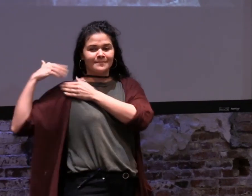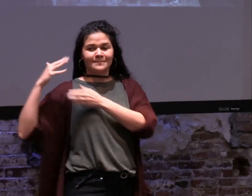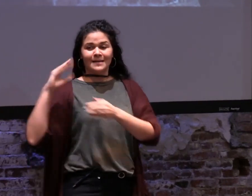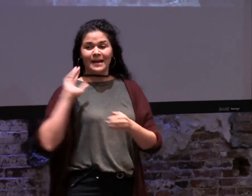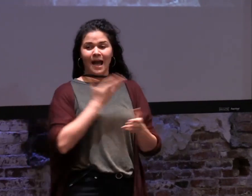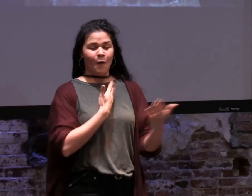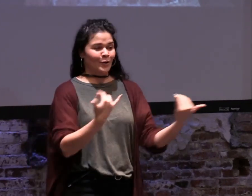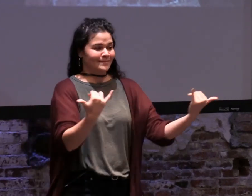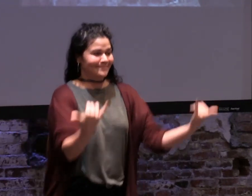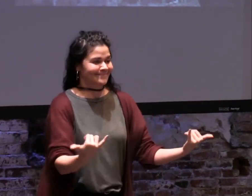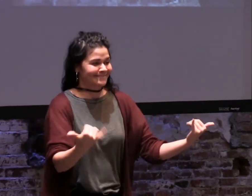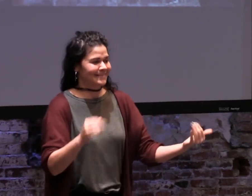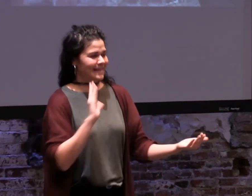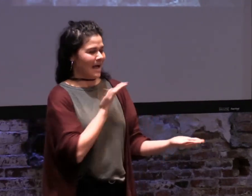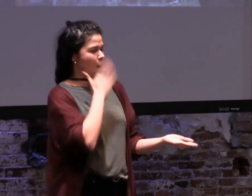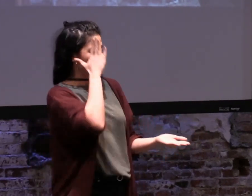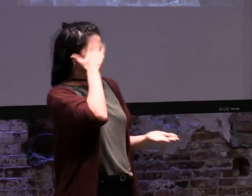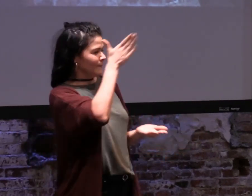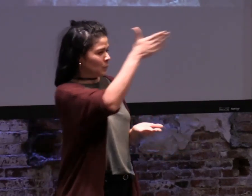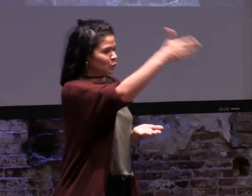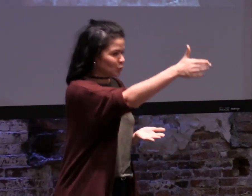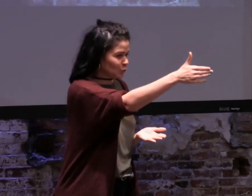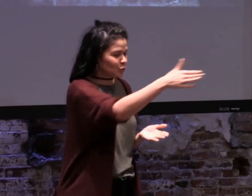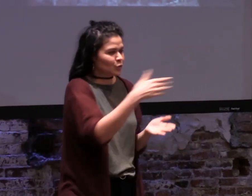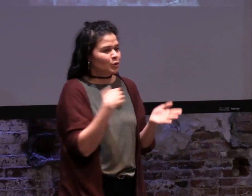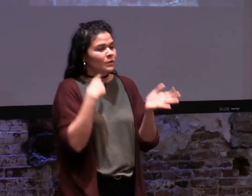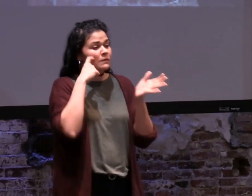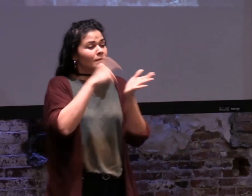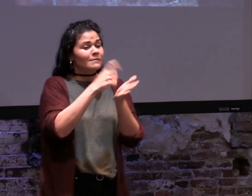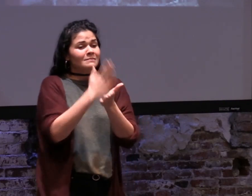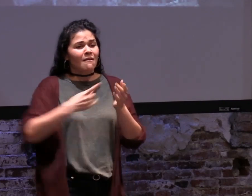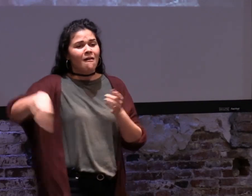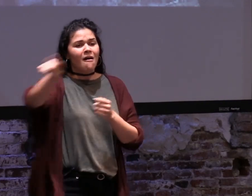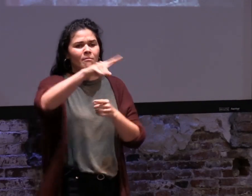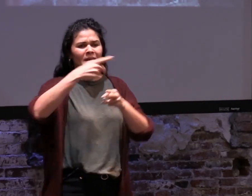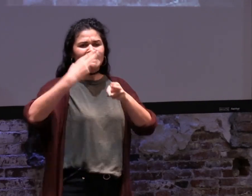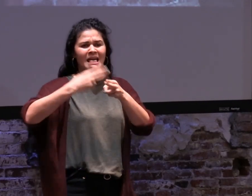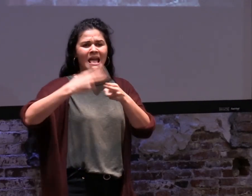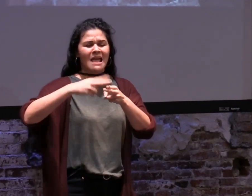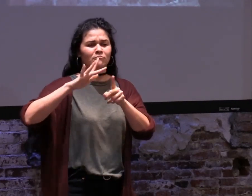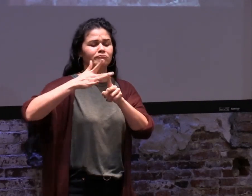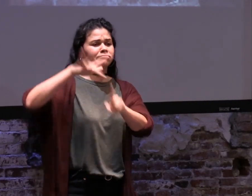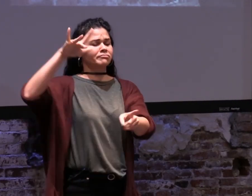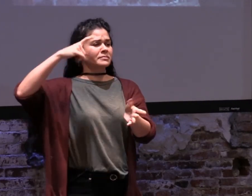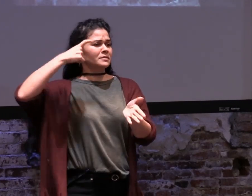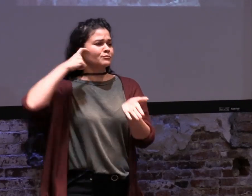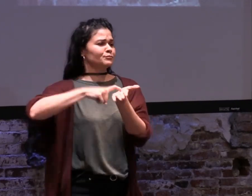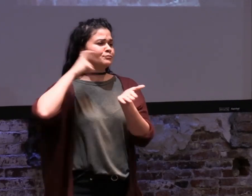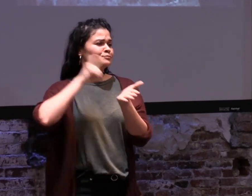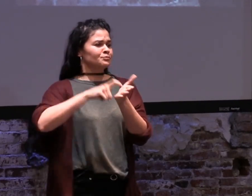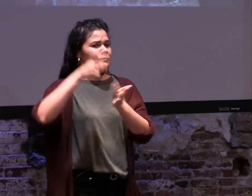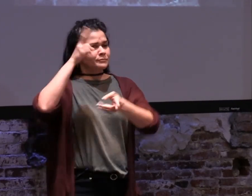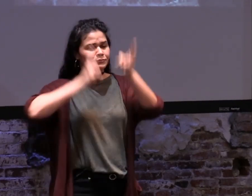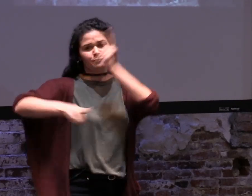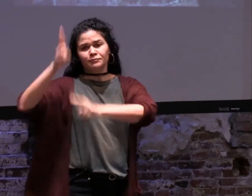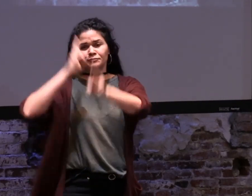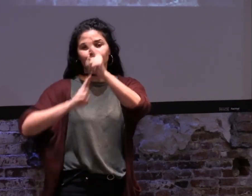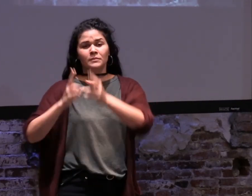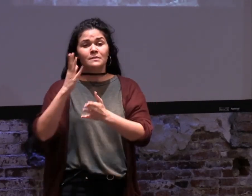recognize from the history to now, and going forward as well. So maybe some of the names